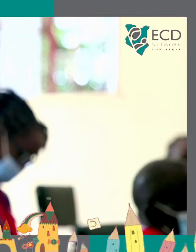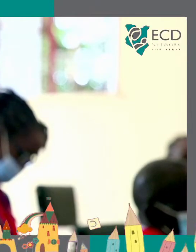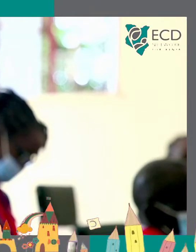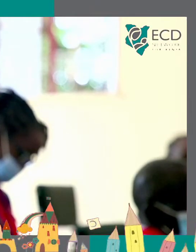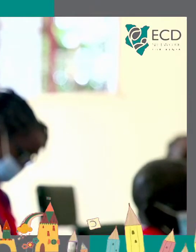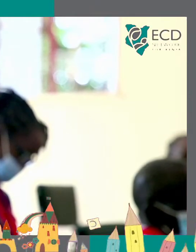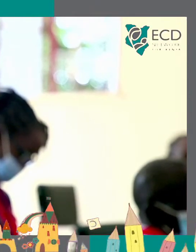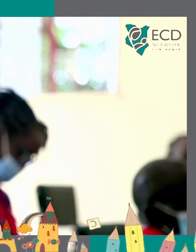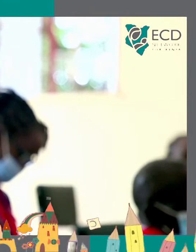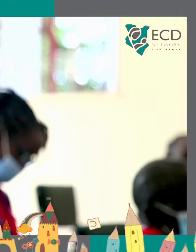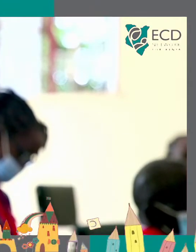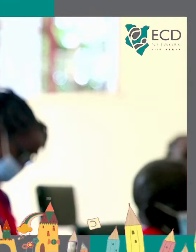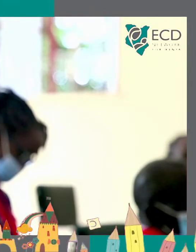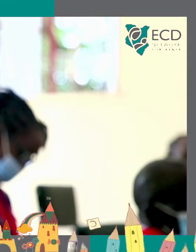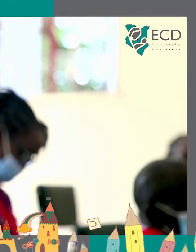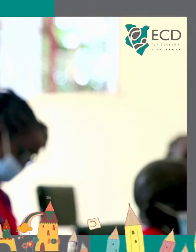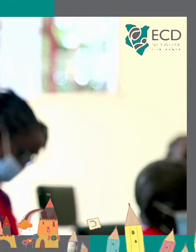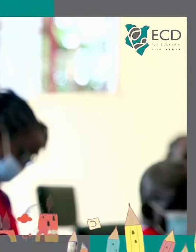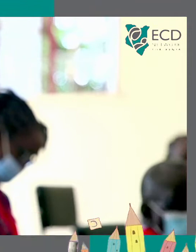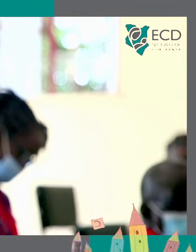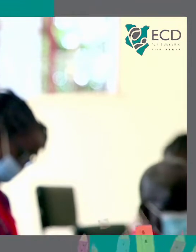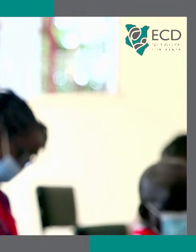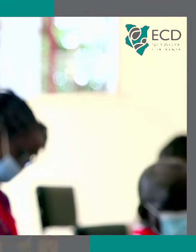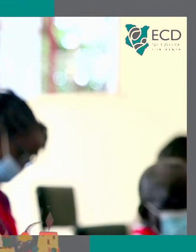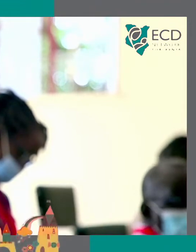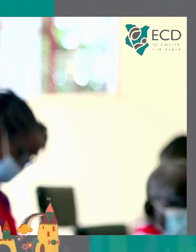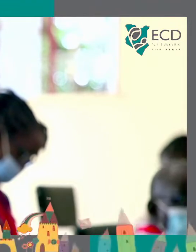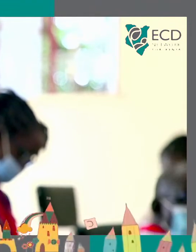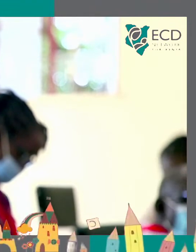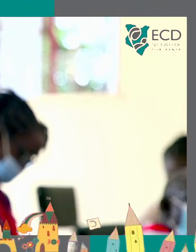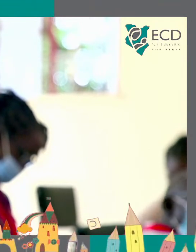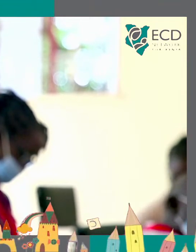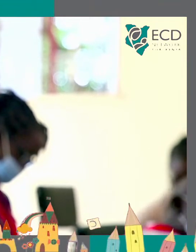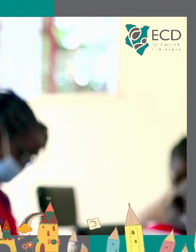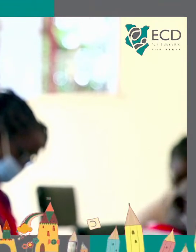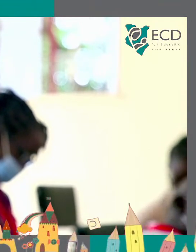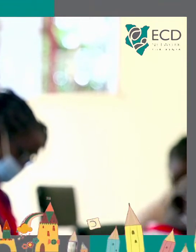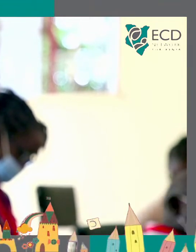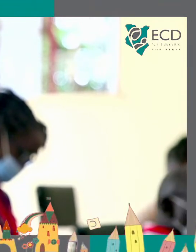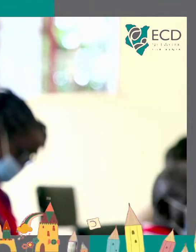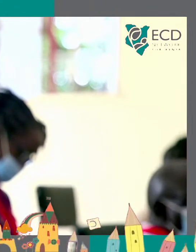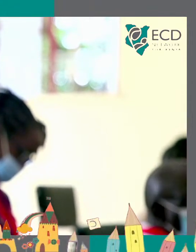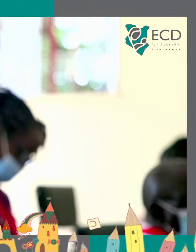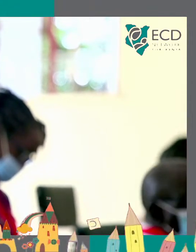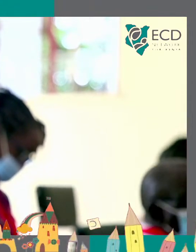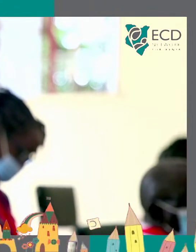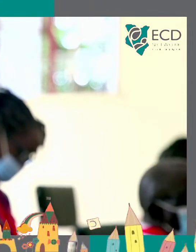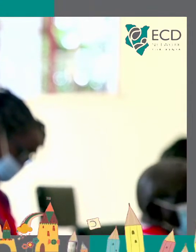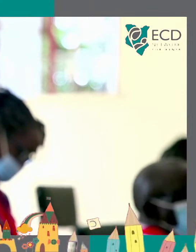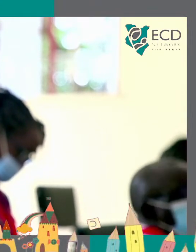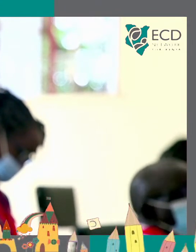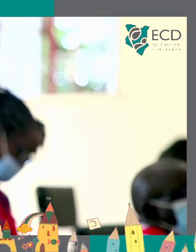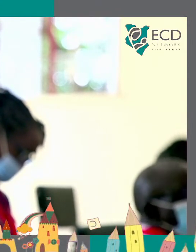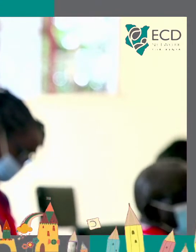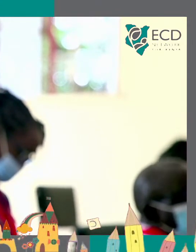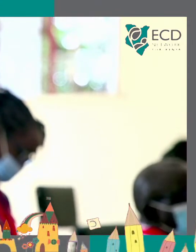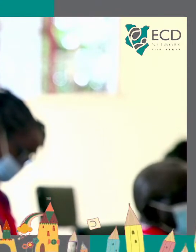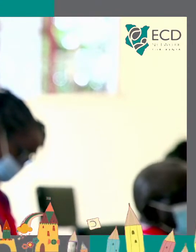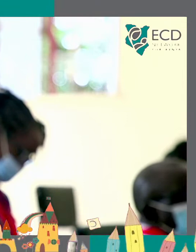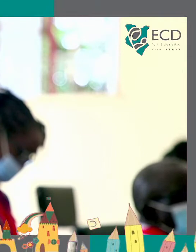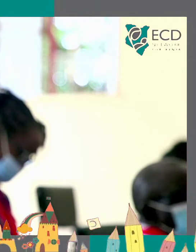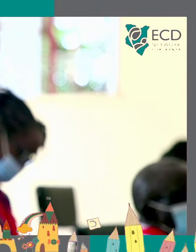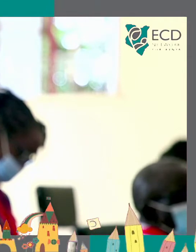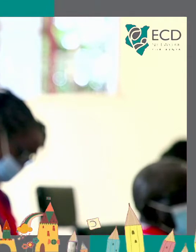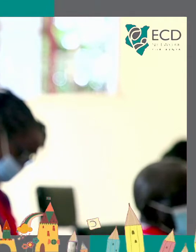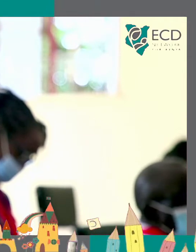prison. And this then means that the child basically is a prisoner. And what we do is